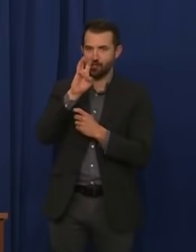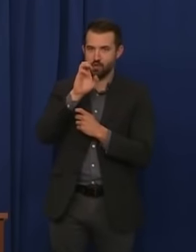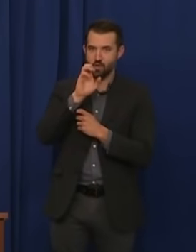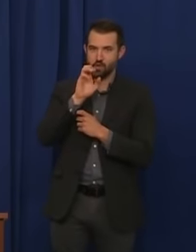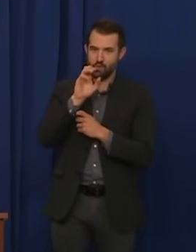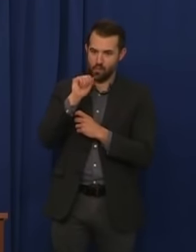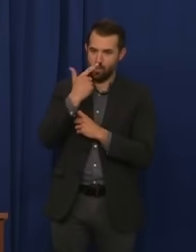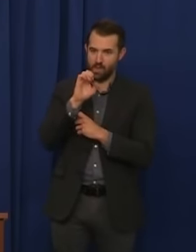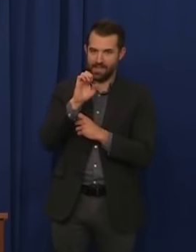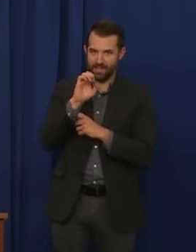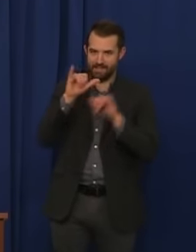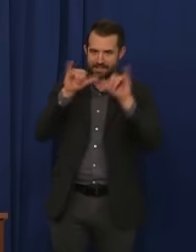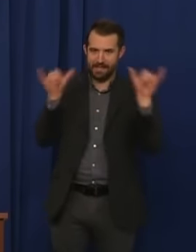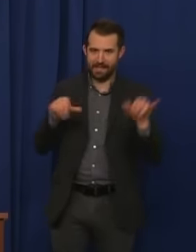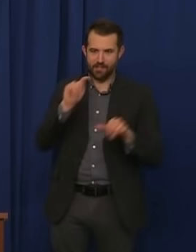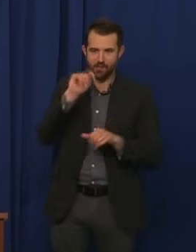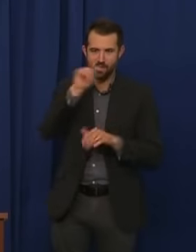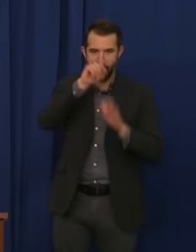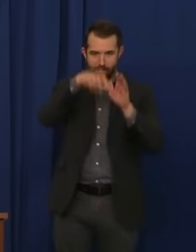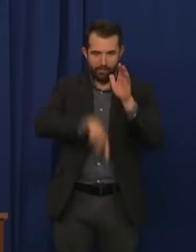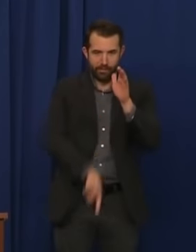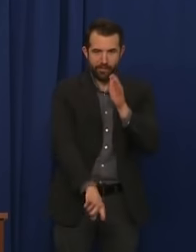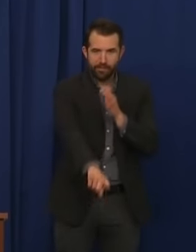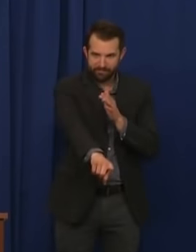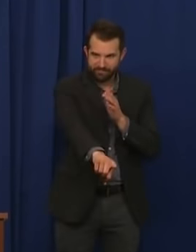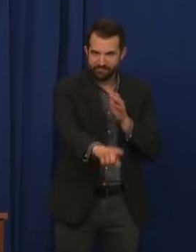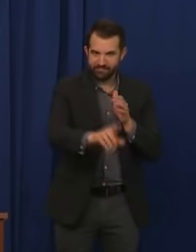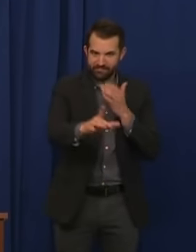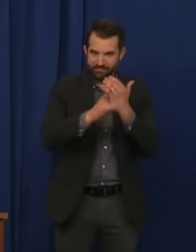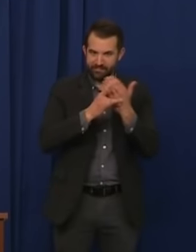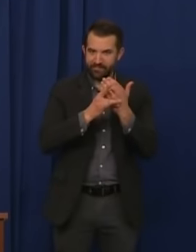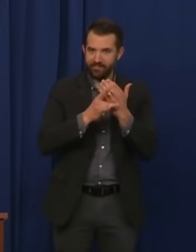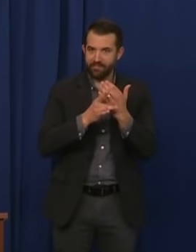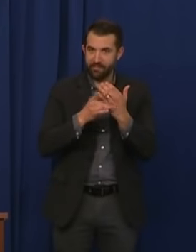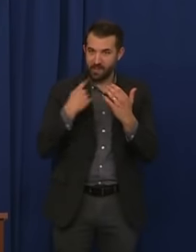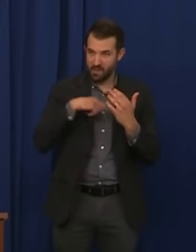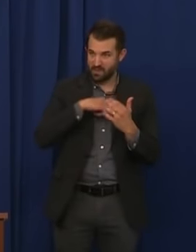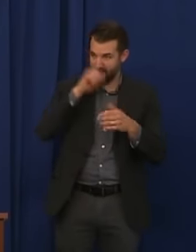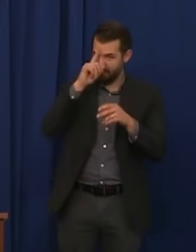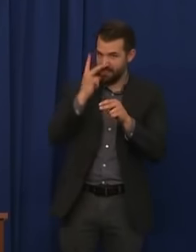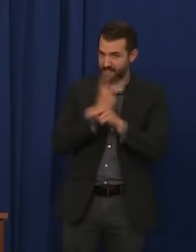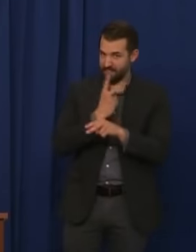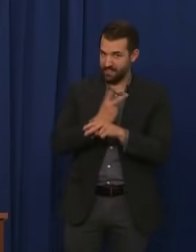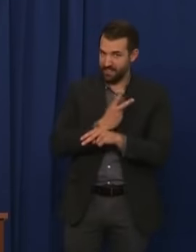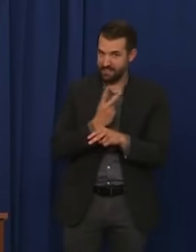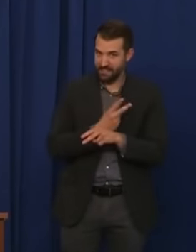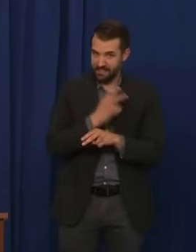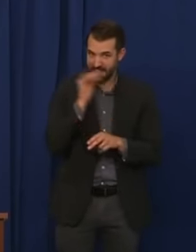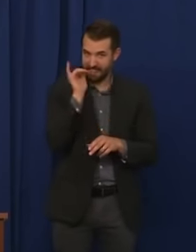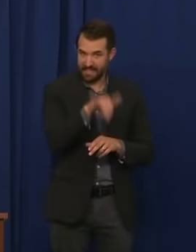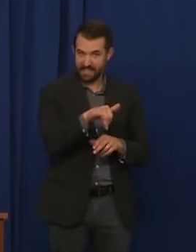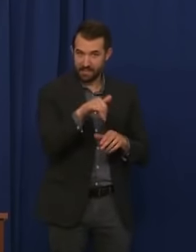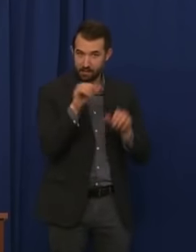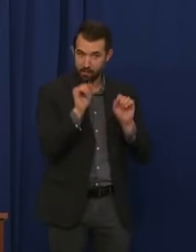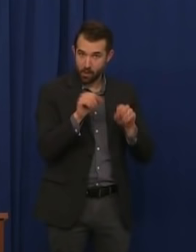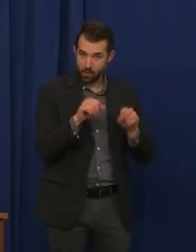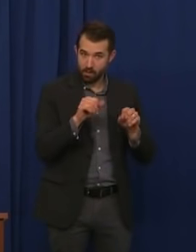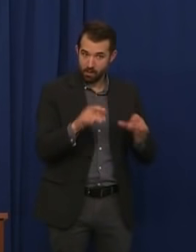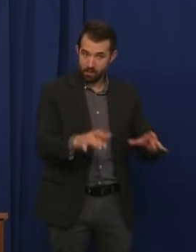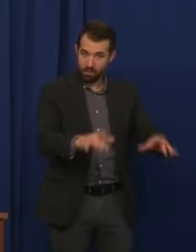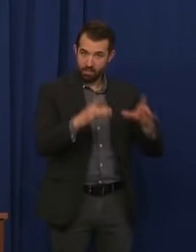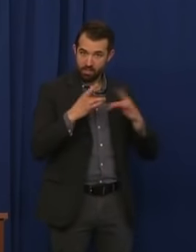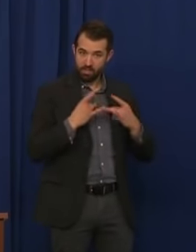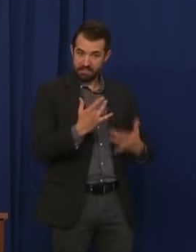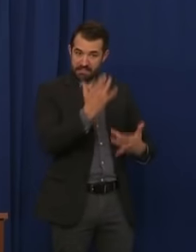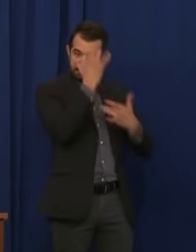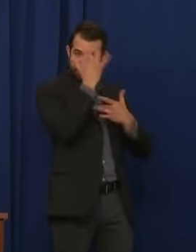and whether we have thought about the possibility of sewage as a mode of transmission. Patrick also assures us that he